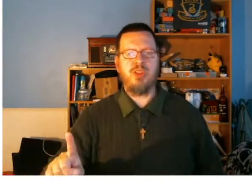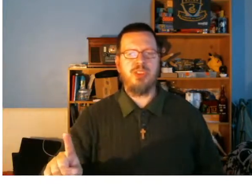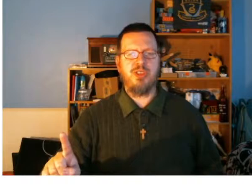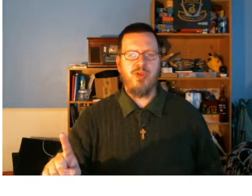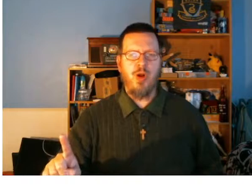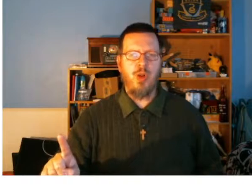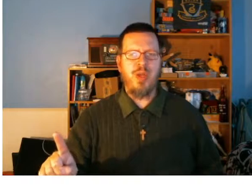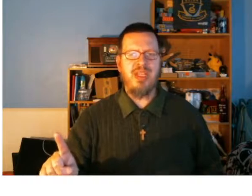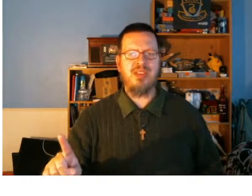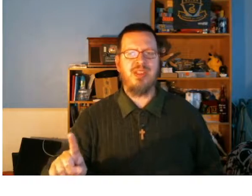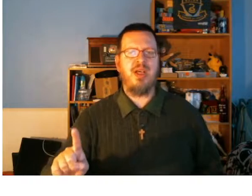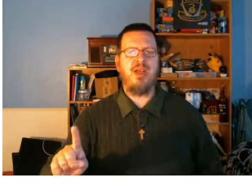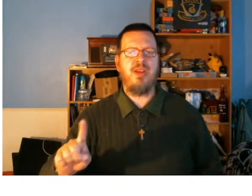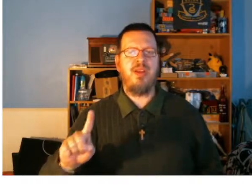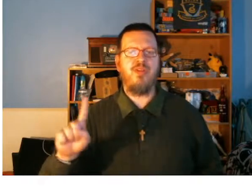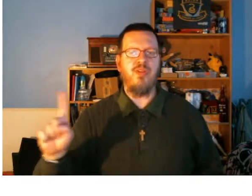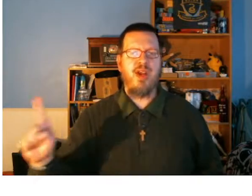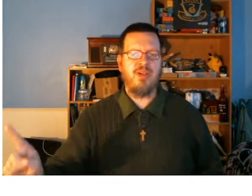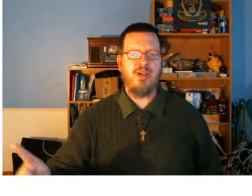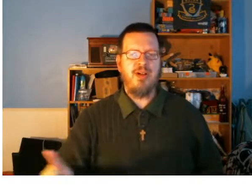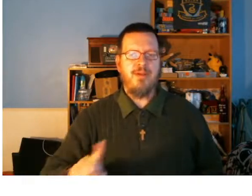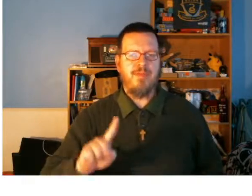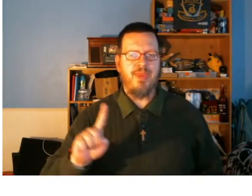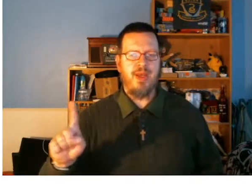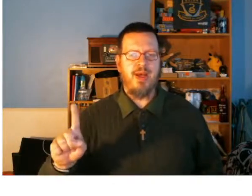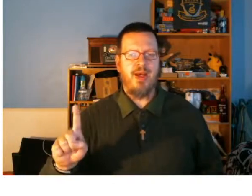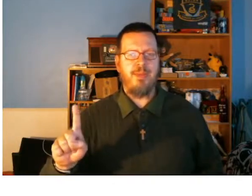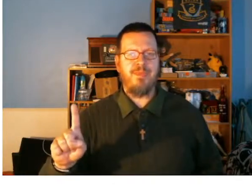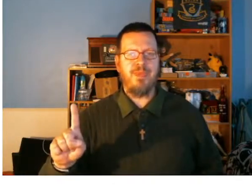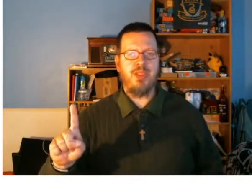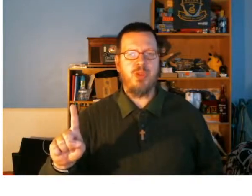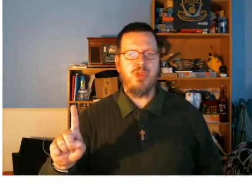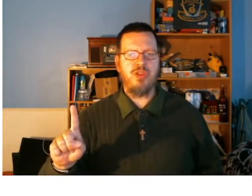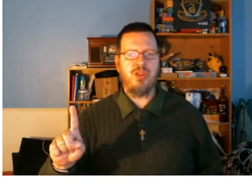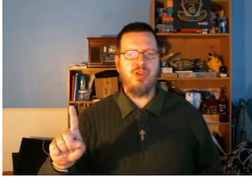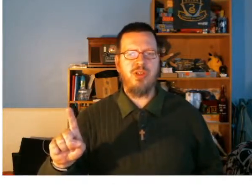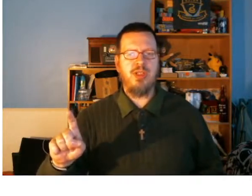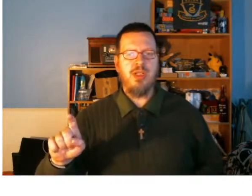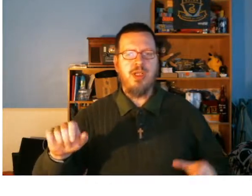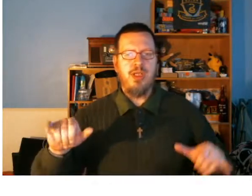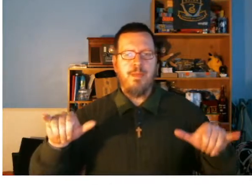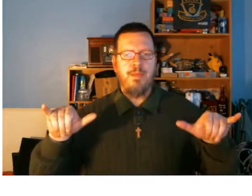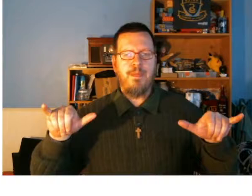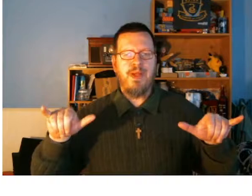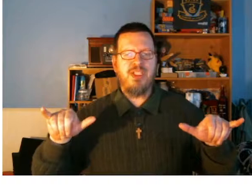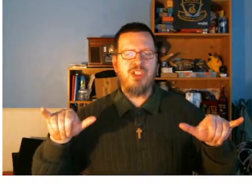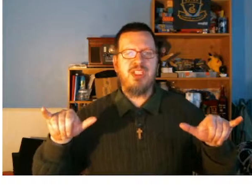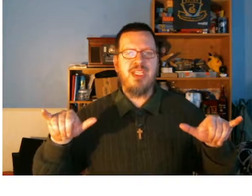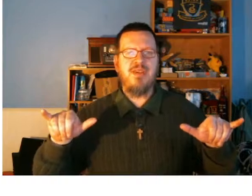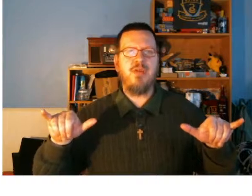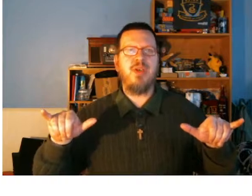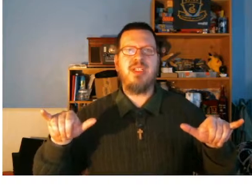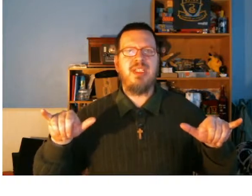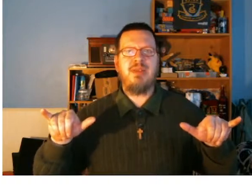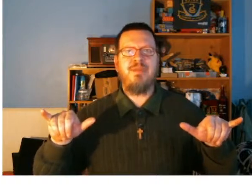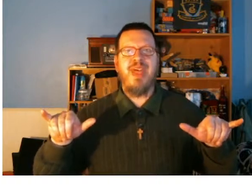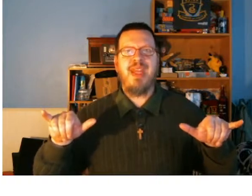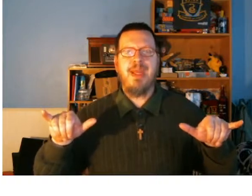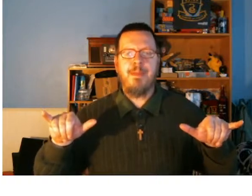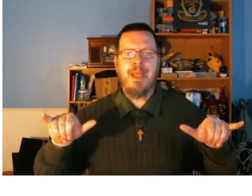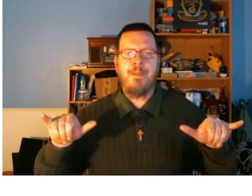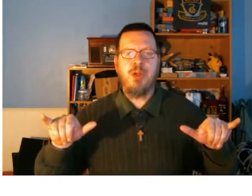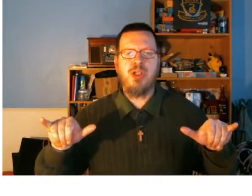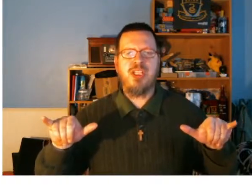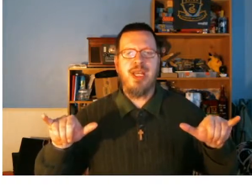So we could also use it for always and forever. So we do the circle, but just to give it really